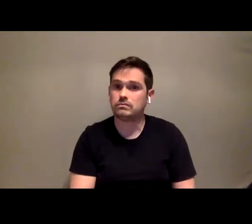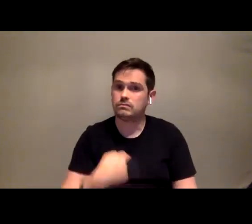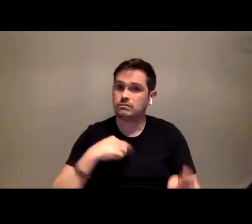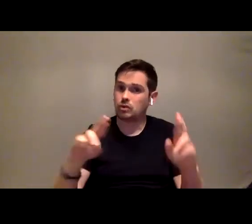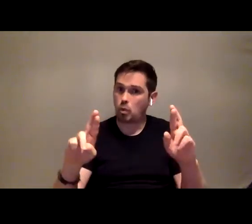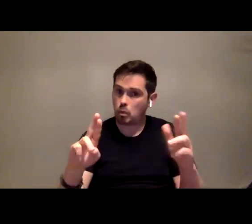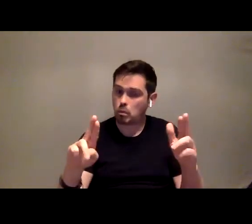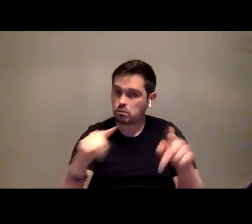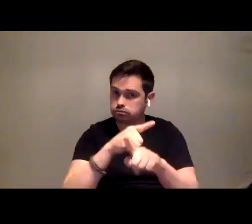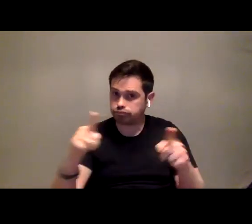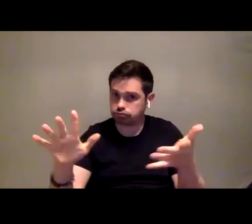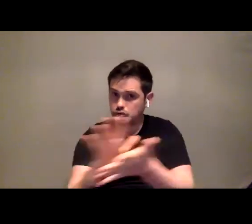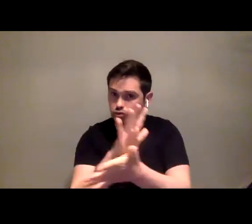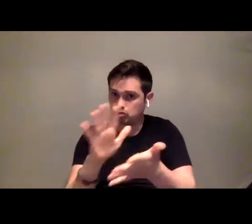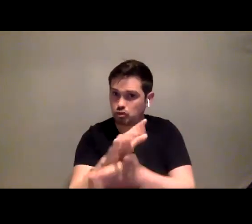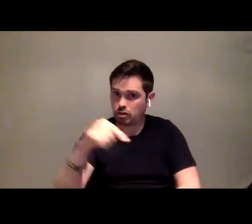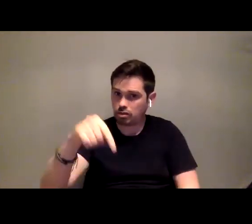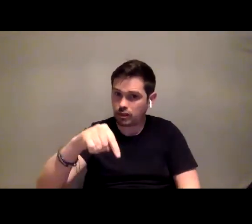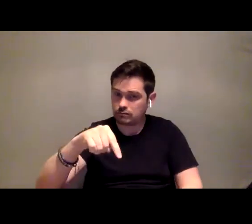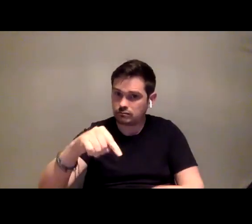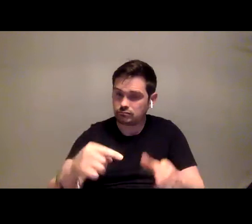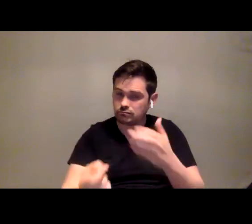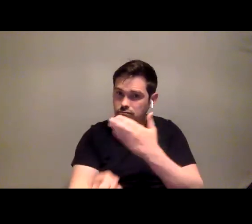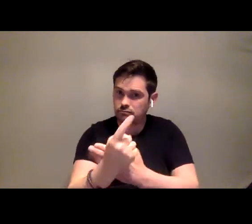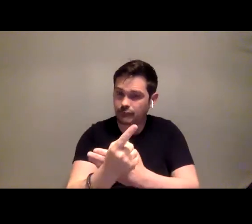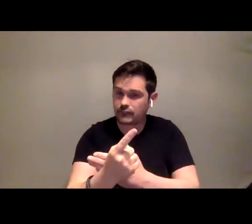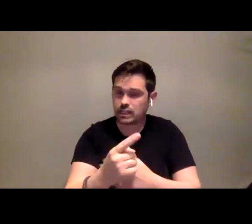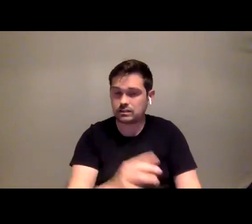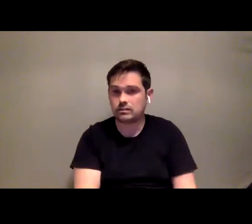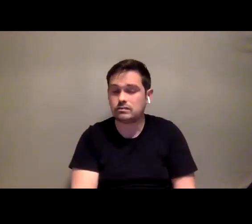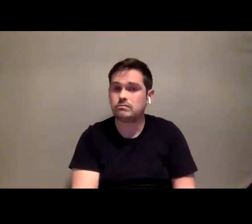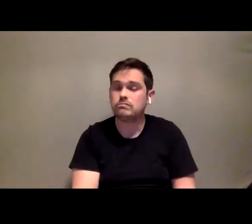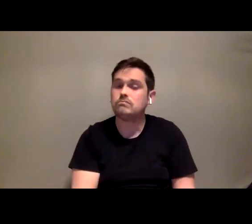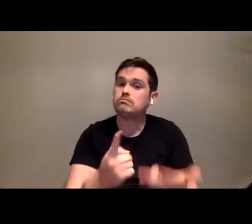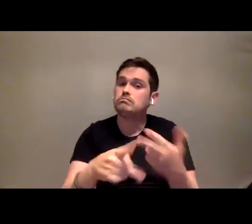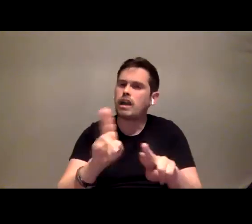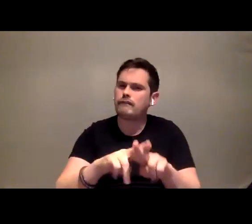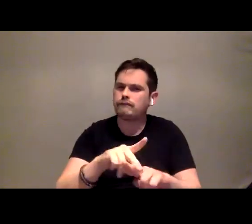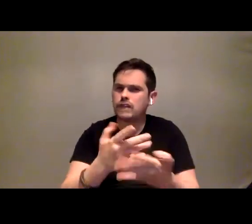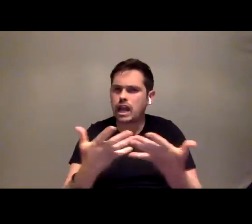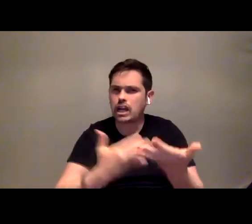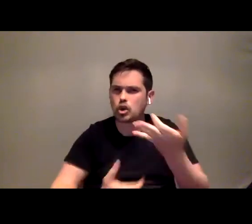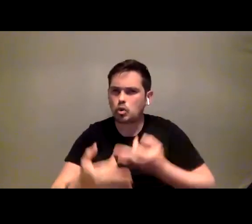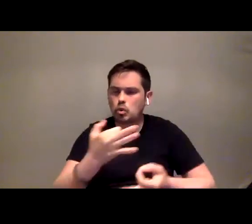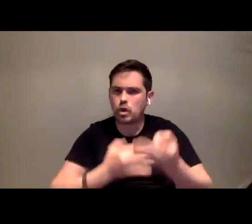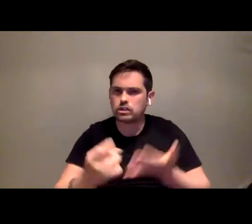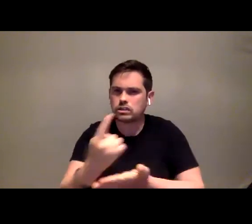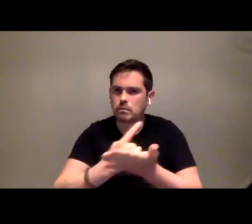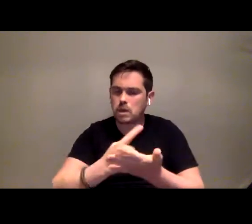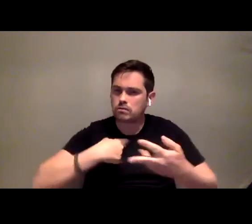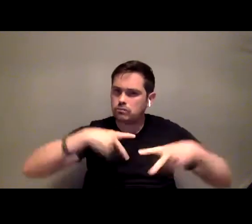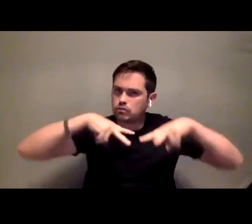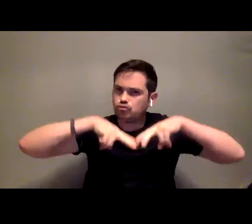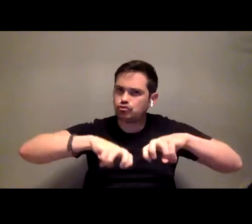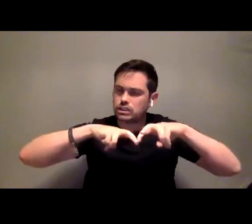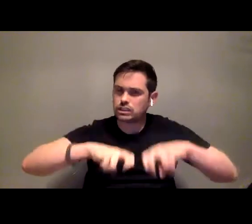event. If anyone's got any questions on the report, I'm sure we can answer them later. And I've been asked to pass on very